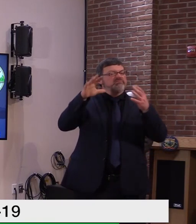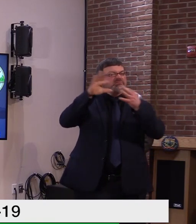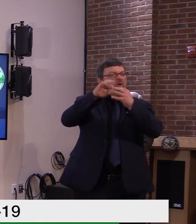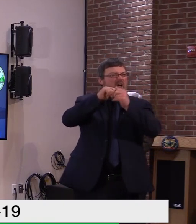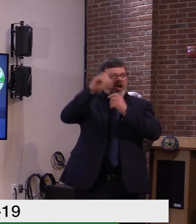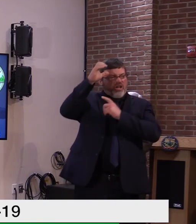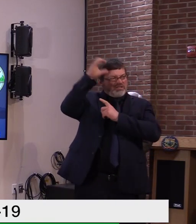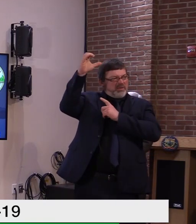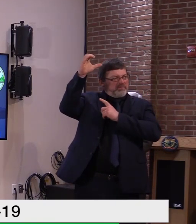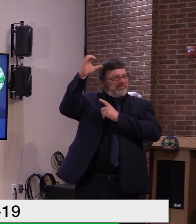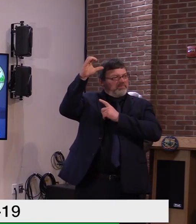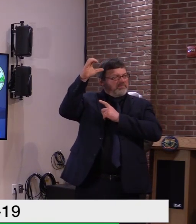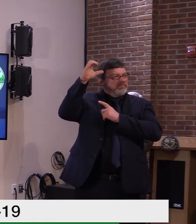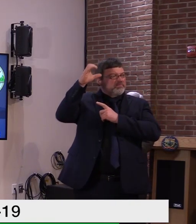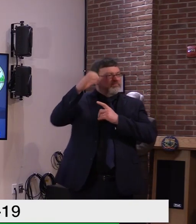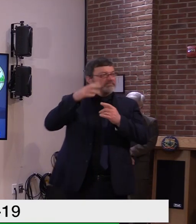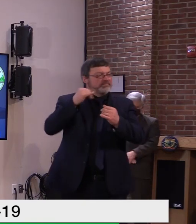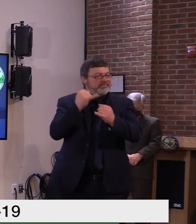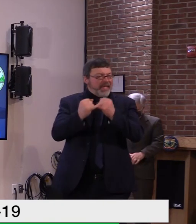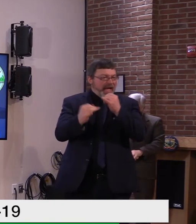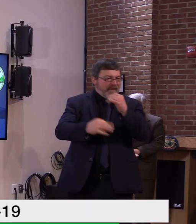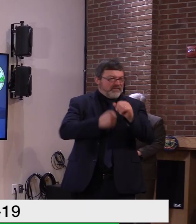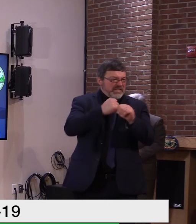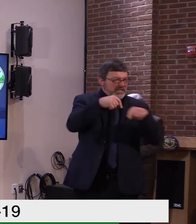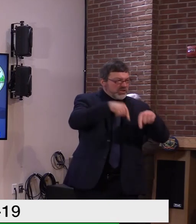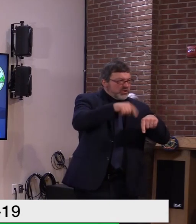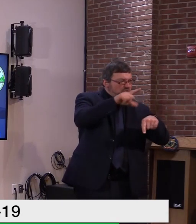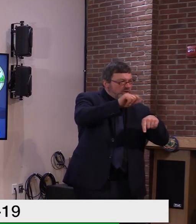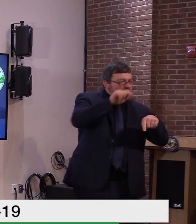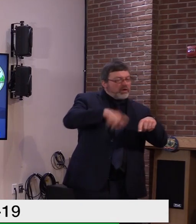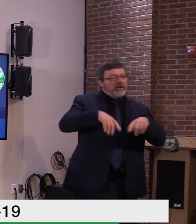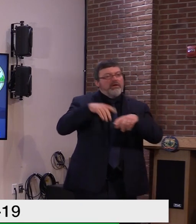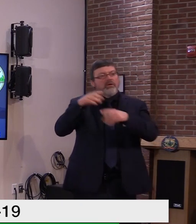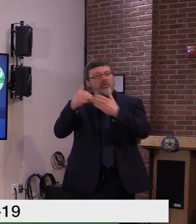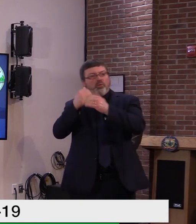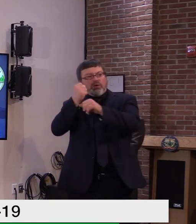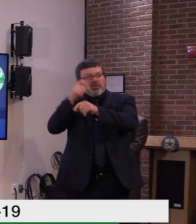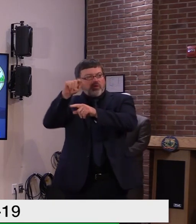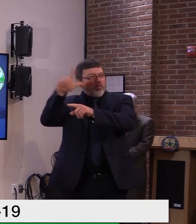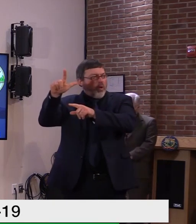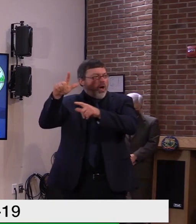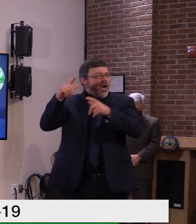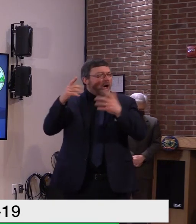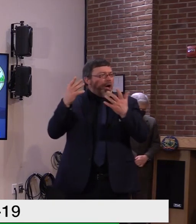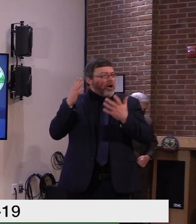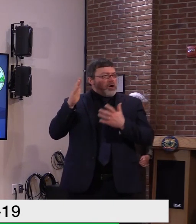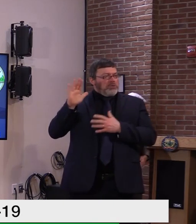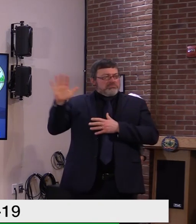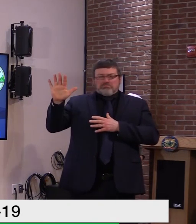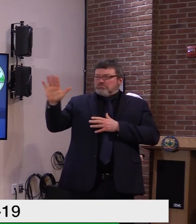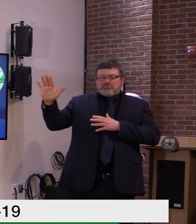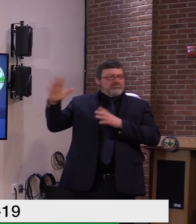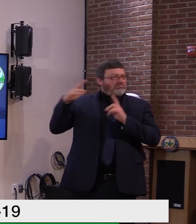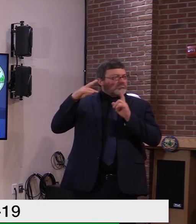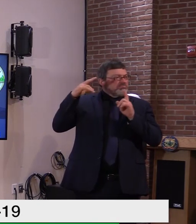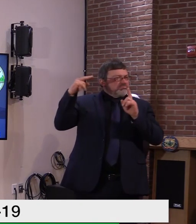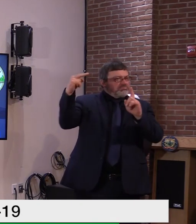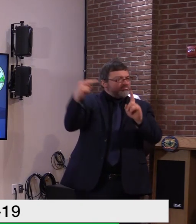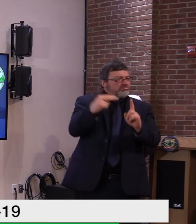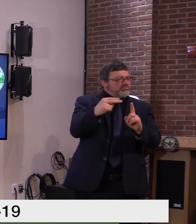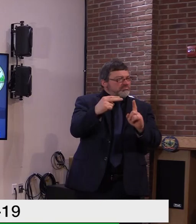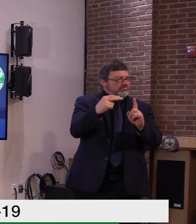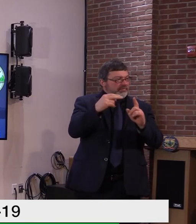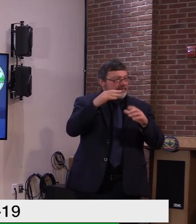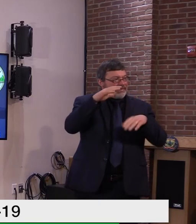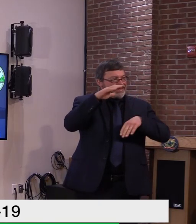what your thoughts are, Governor Scott, on the way the state has been changed by the events of 2020, whether it's, you know, not